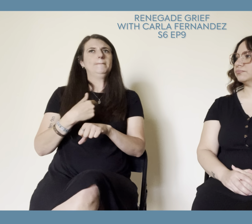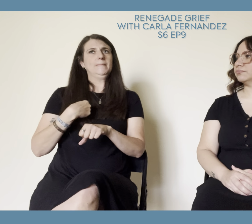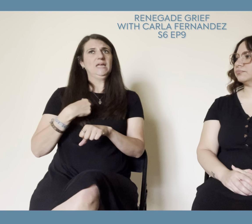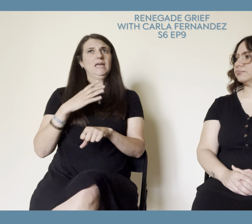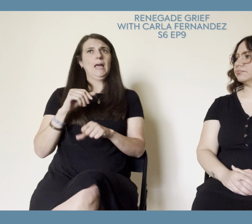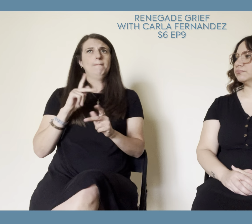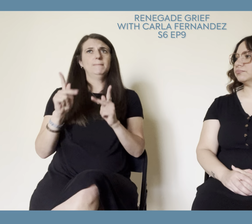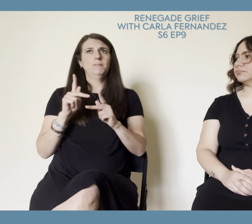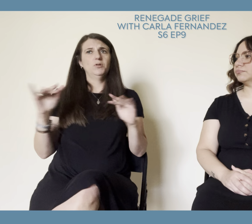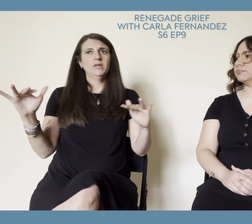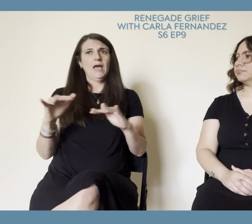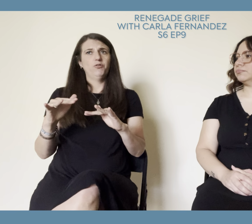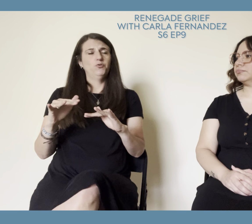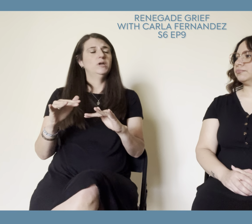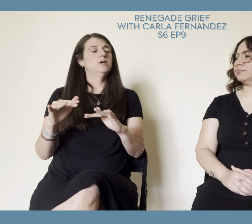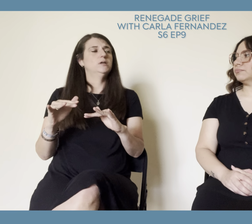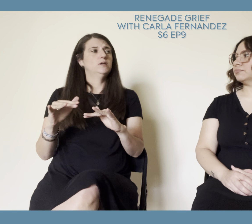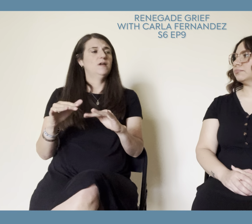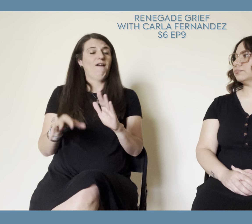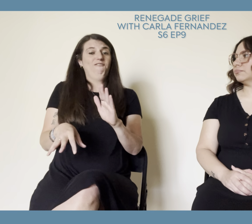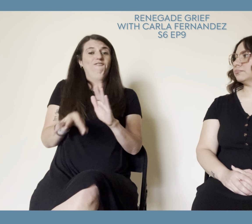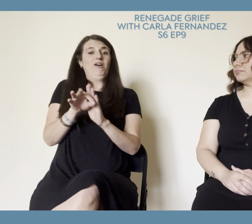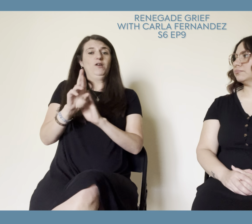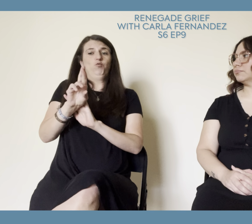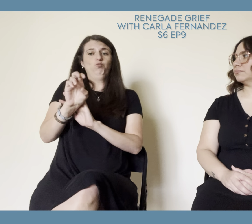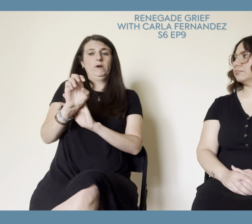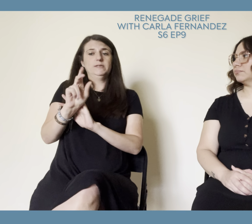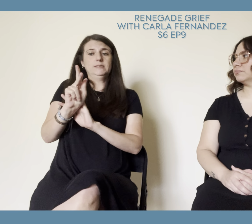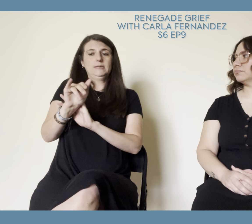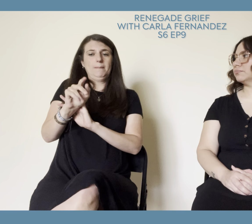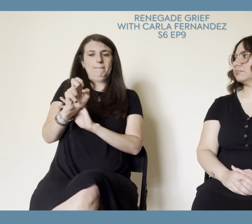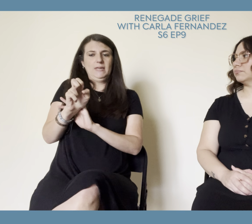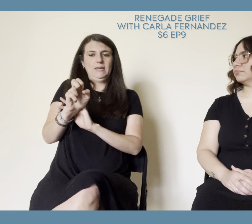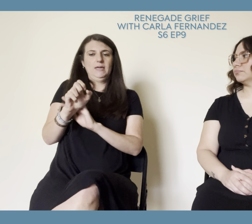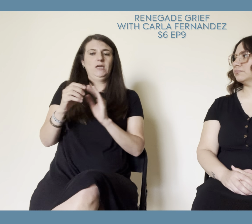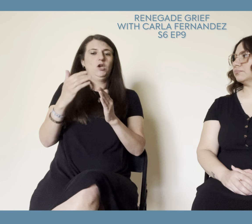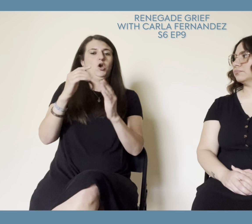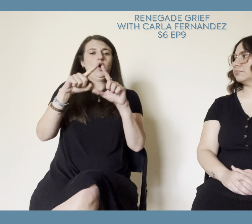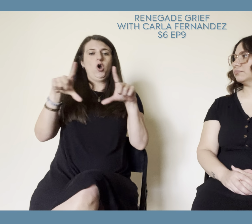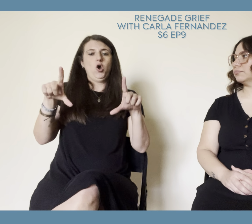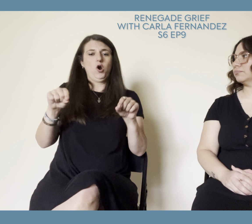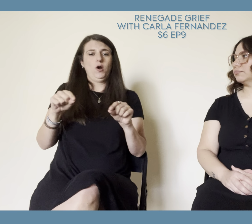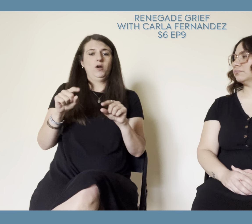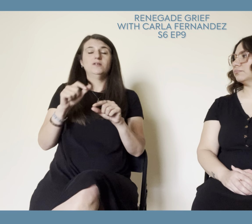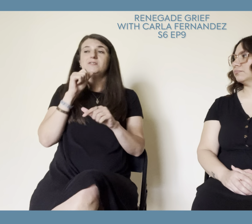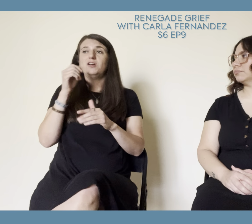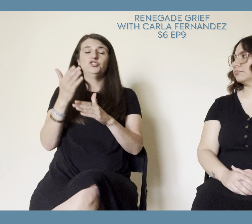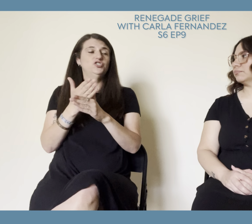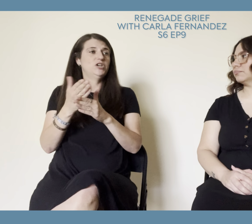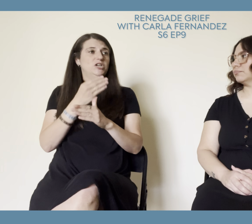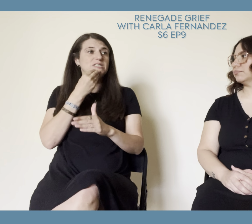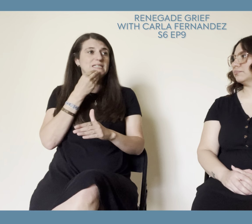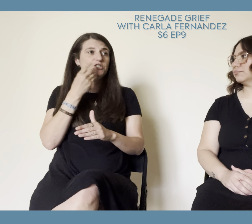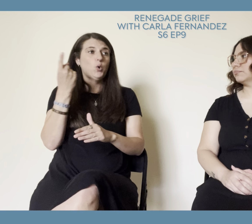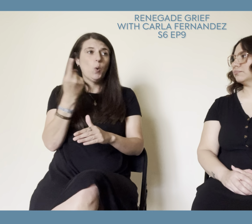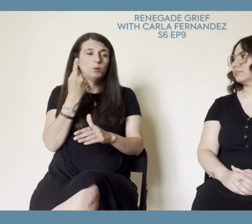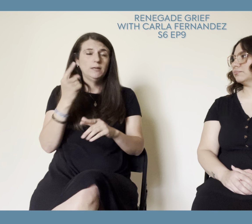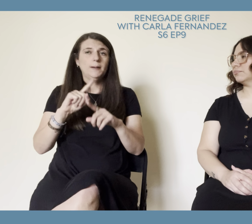gathering to find the recipe card and like not just share the dish, but see what it felt like to be shopping for